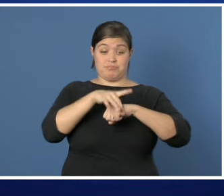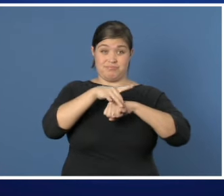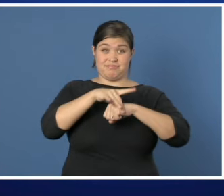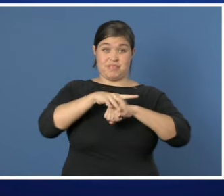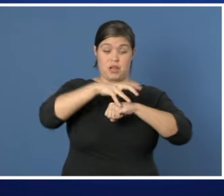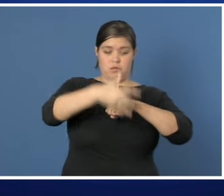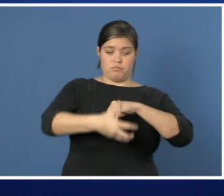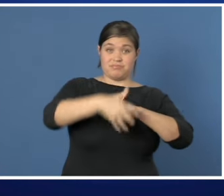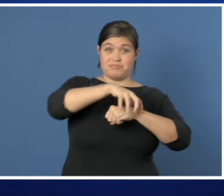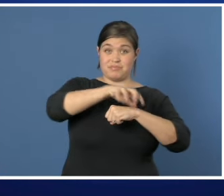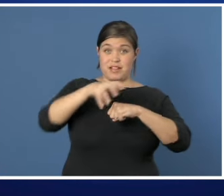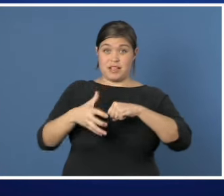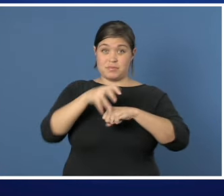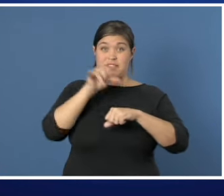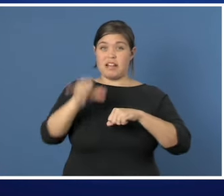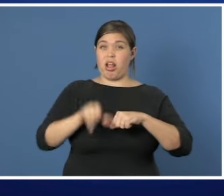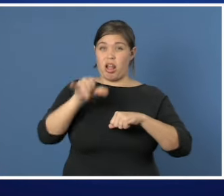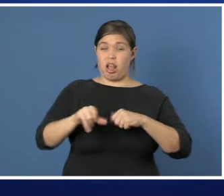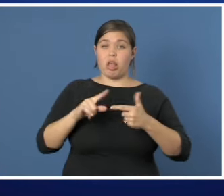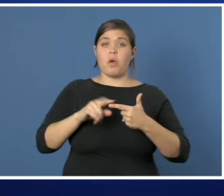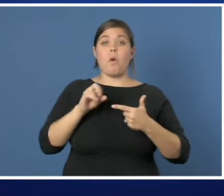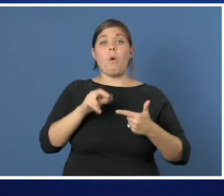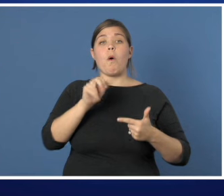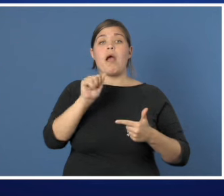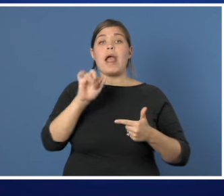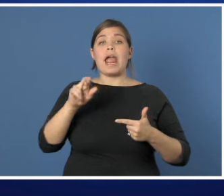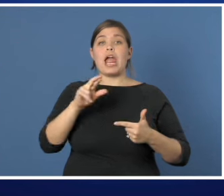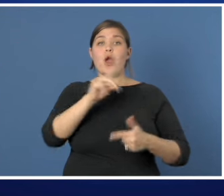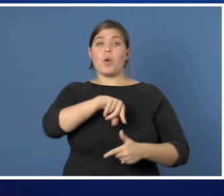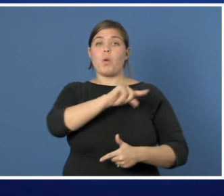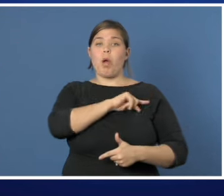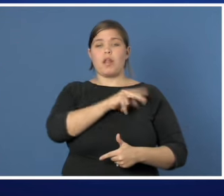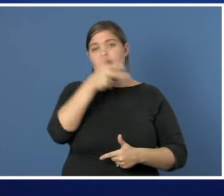atmospheric conditions and poor air quality.